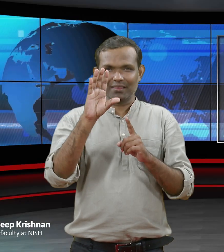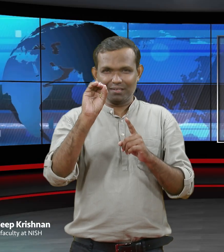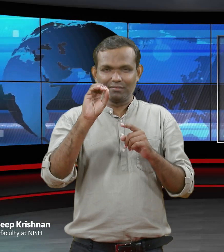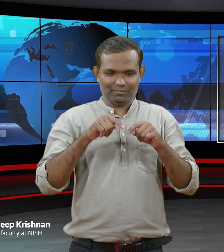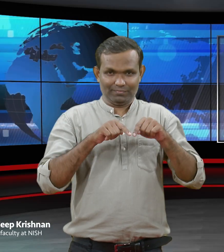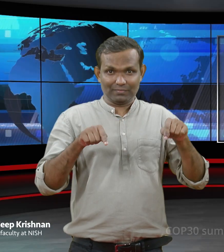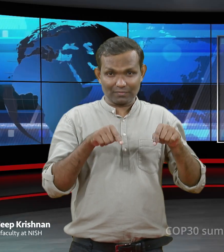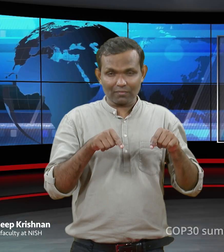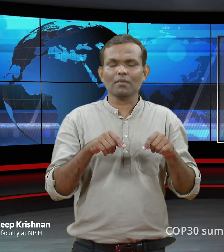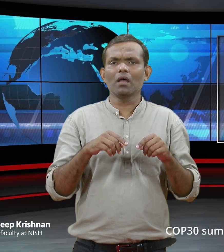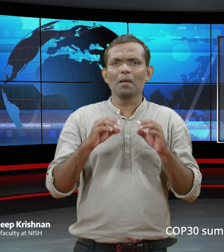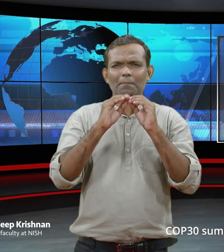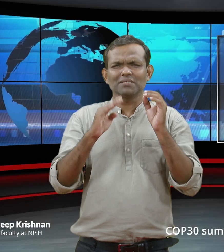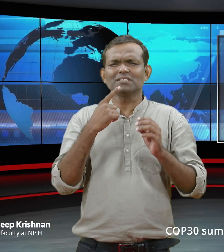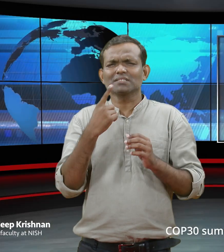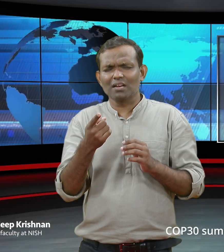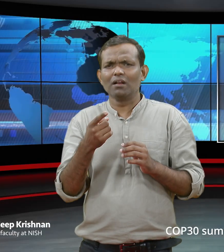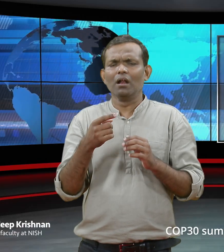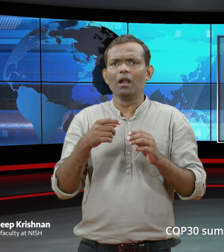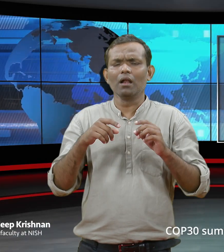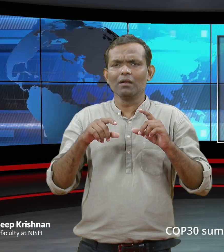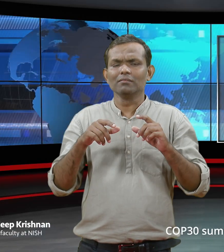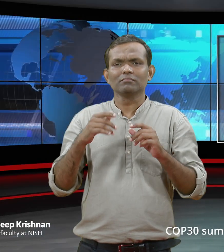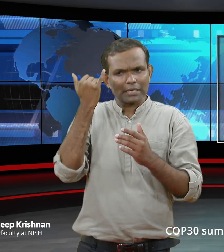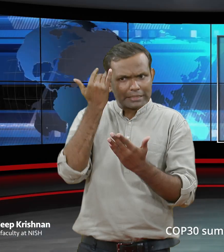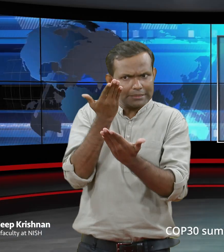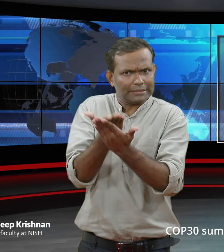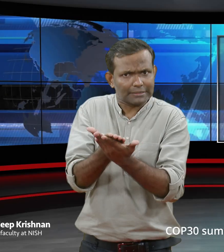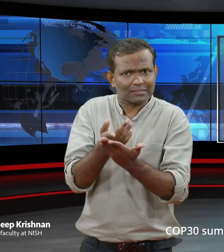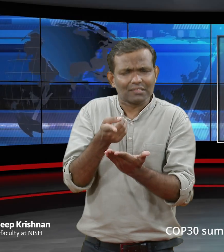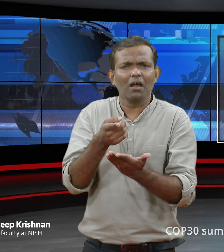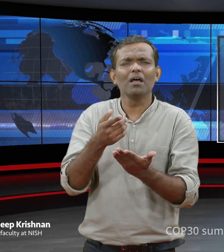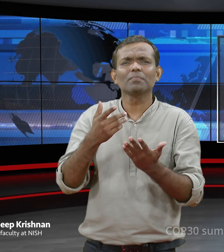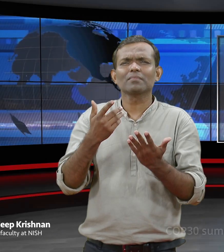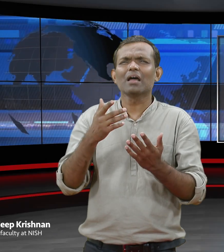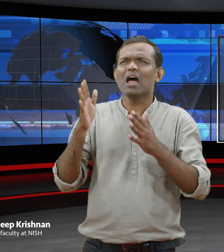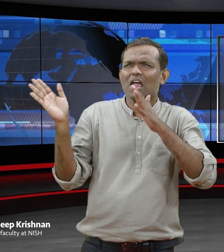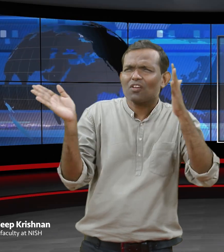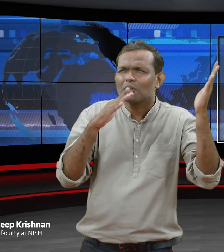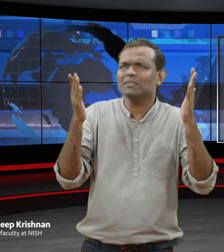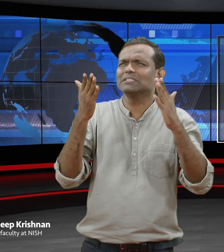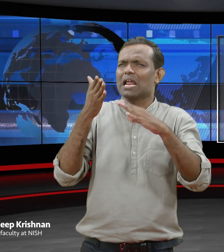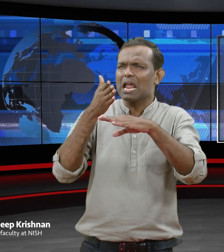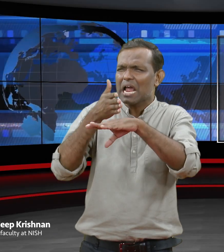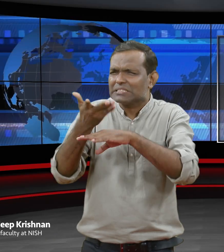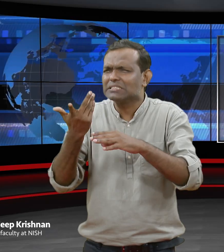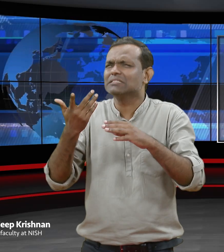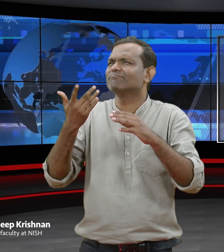Brazil plans to propose a new forum at the upcoming COP30 summit to address how climate policy affects